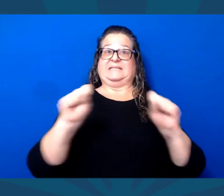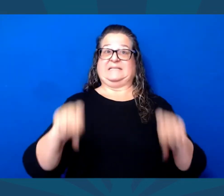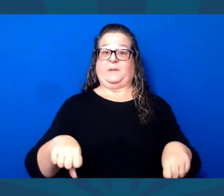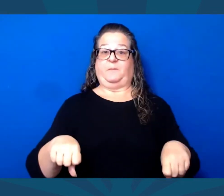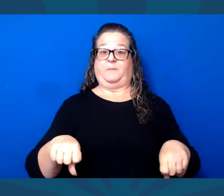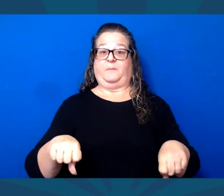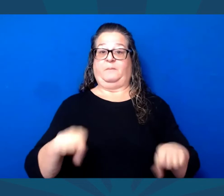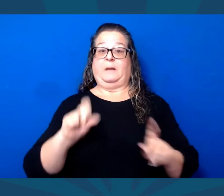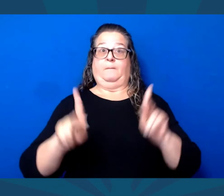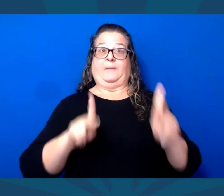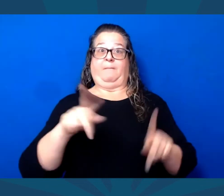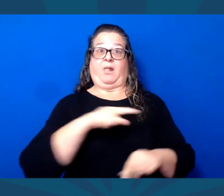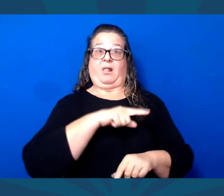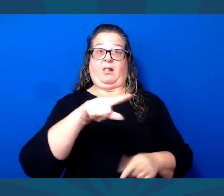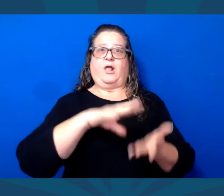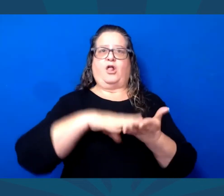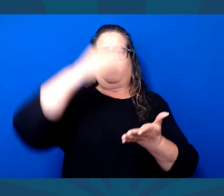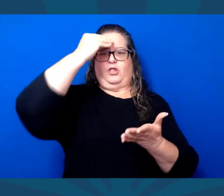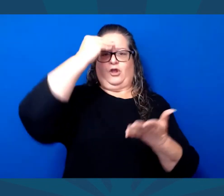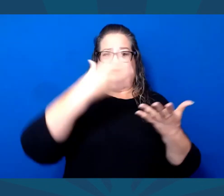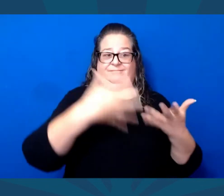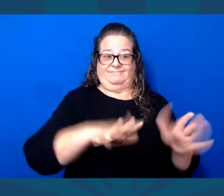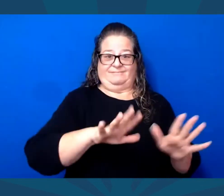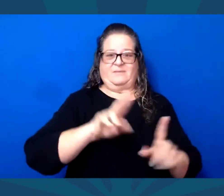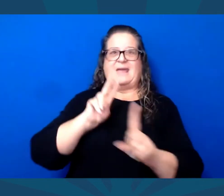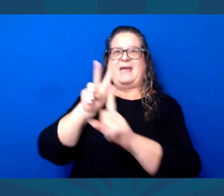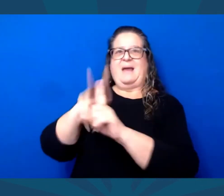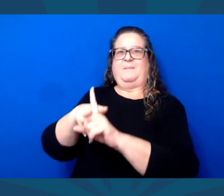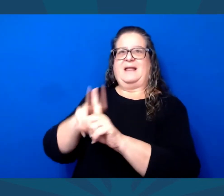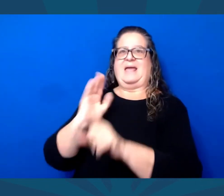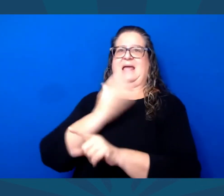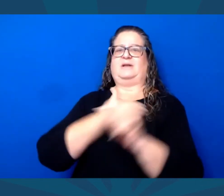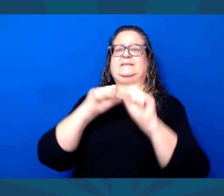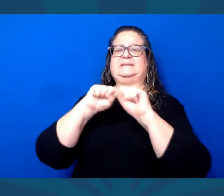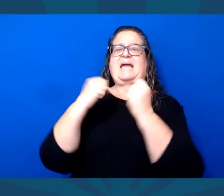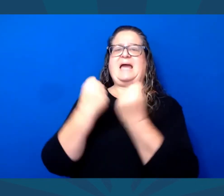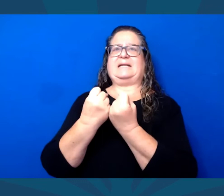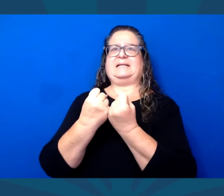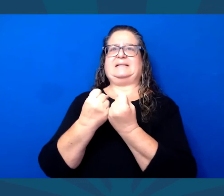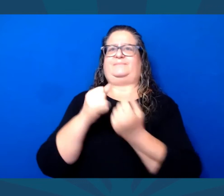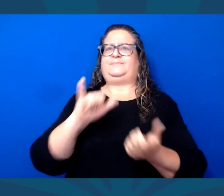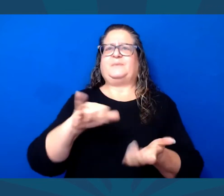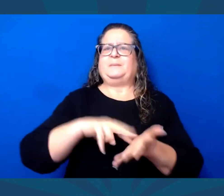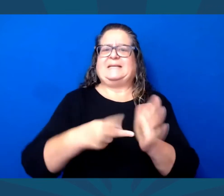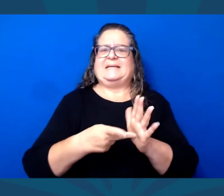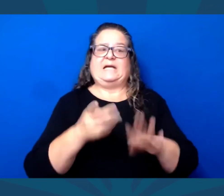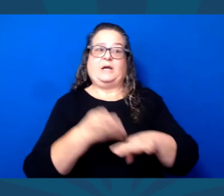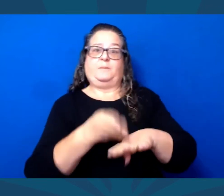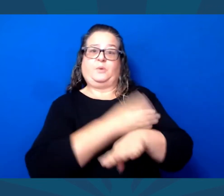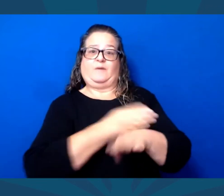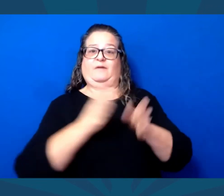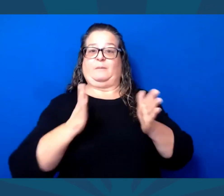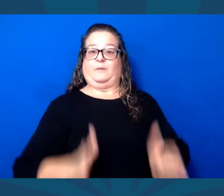The goal of our education system is to create conditions where learners can contribute to our society